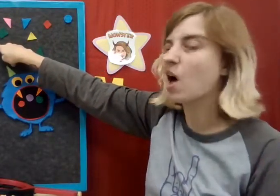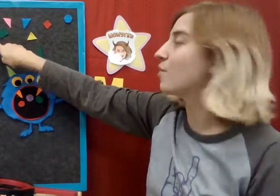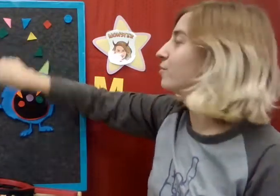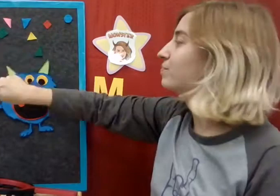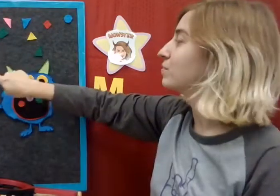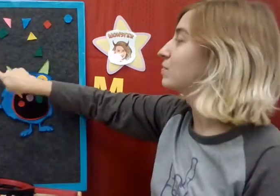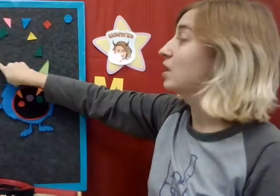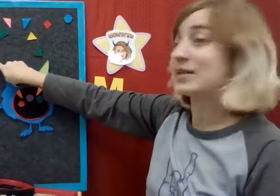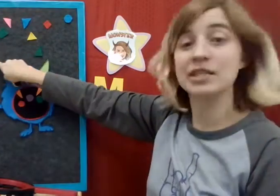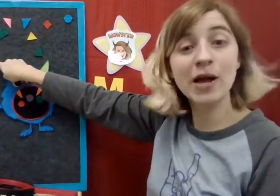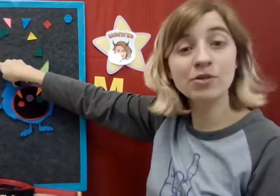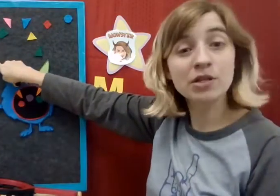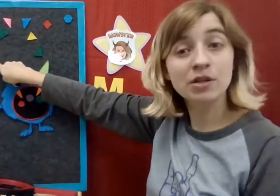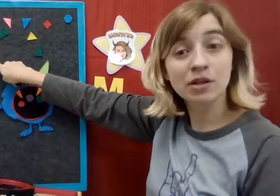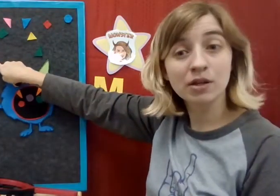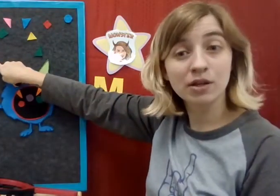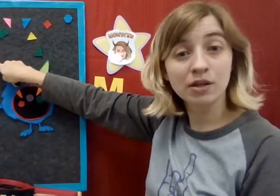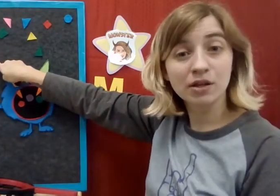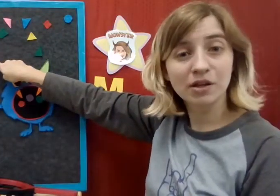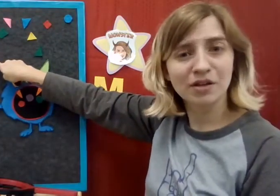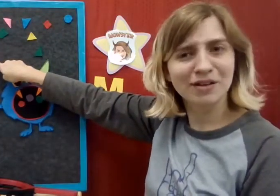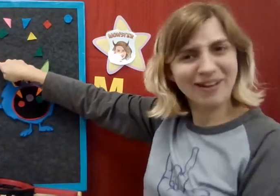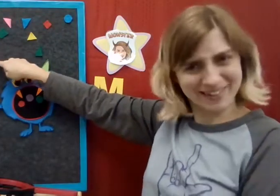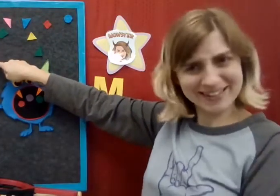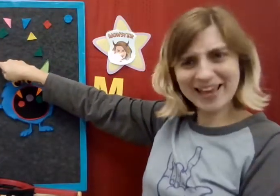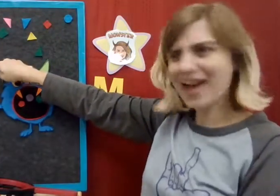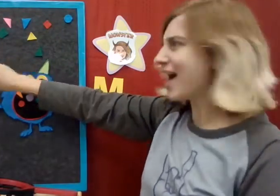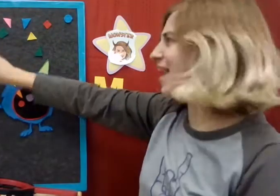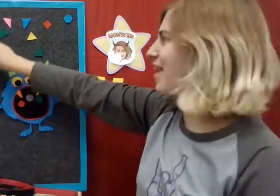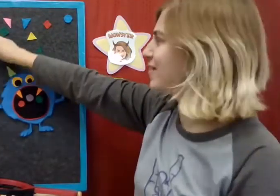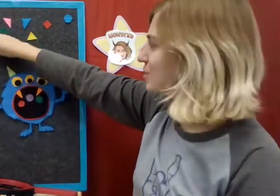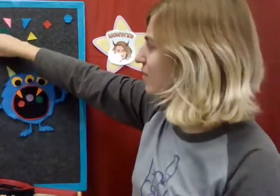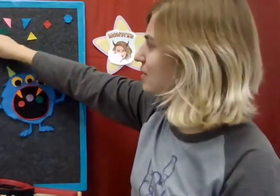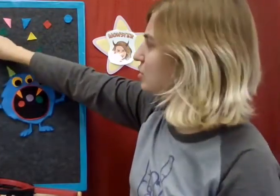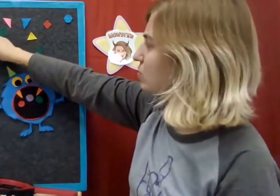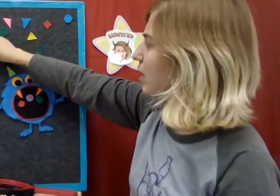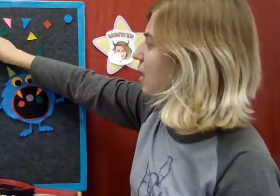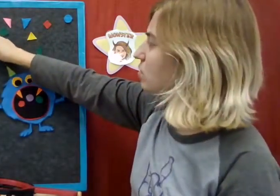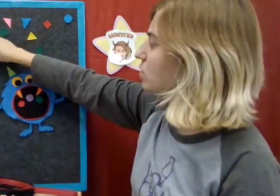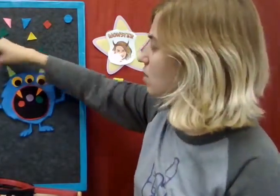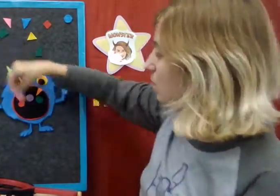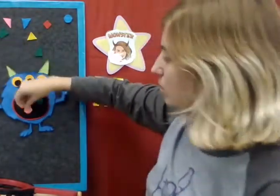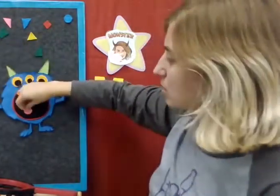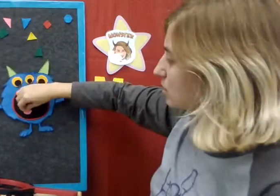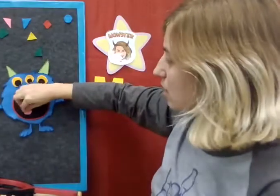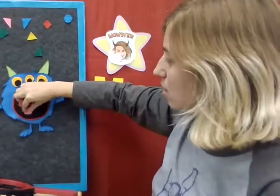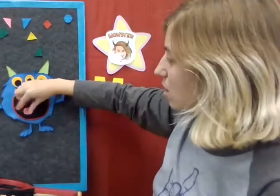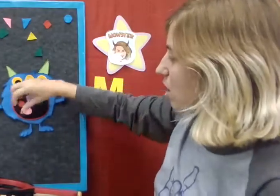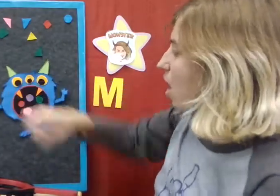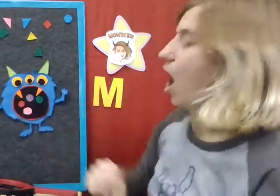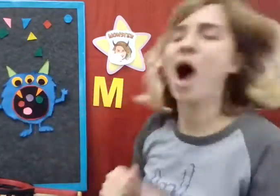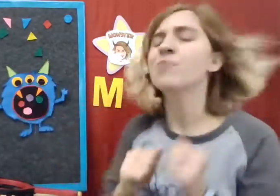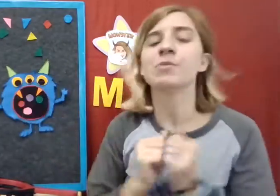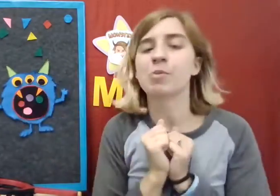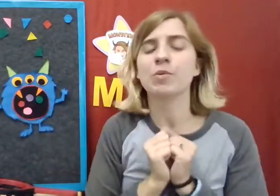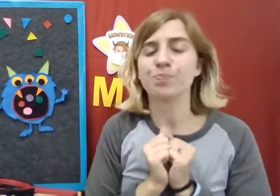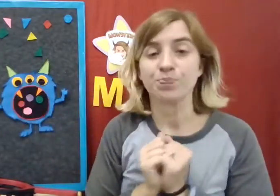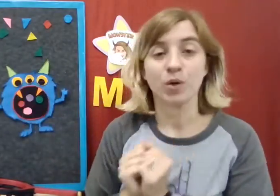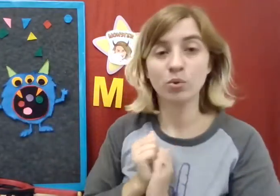No. Is this round? Yeah, this one is round. Put this there. Ooh,